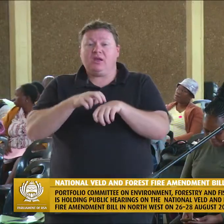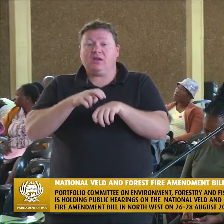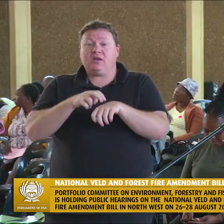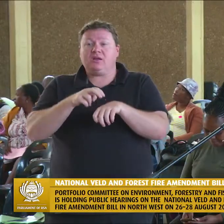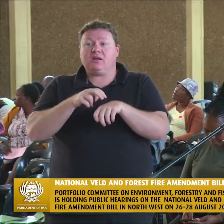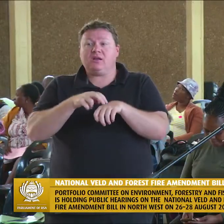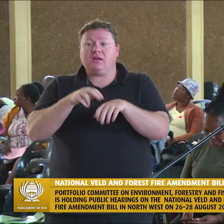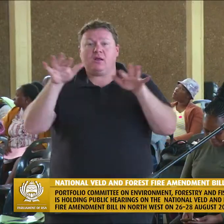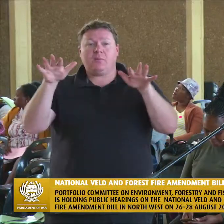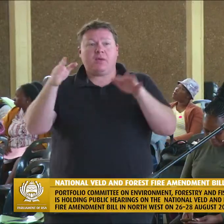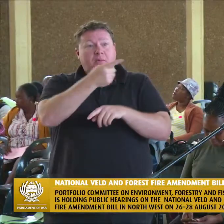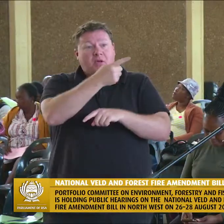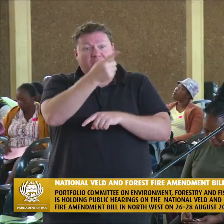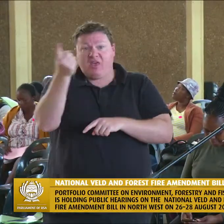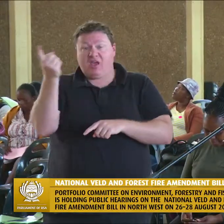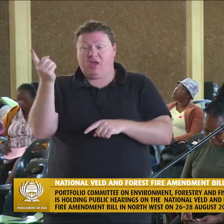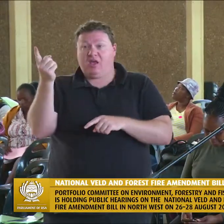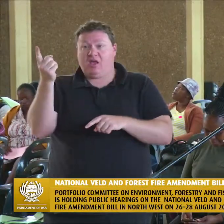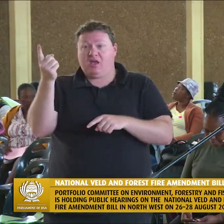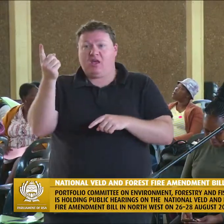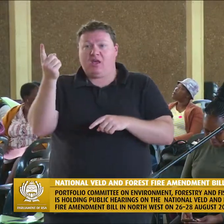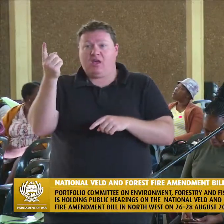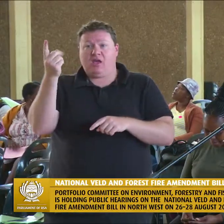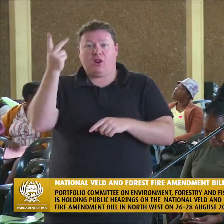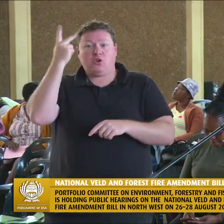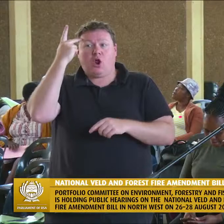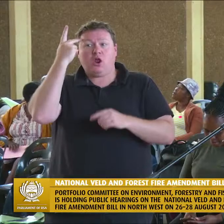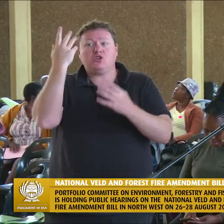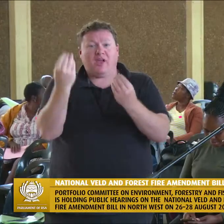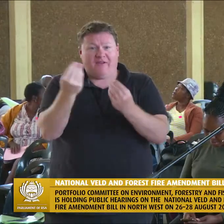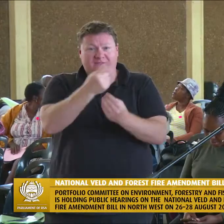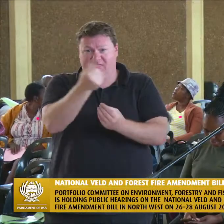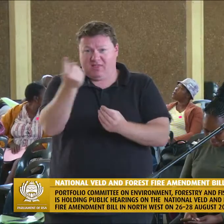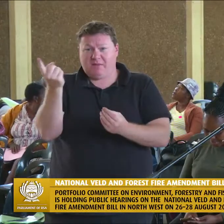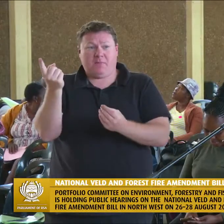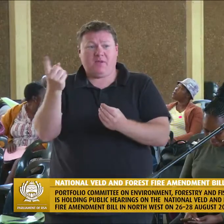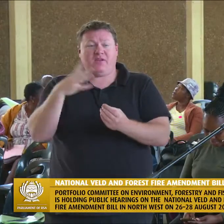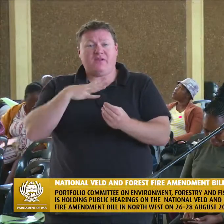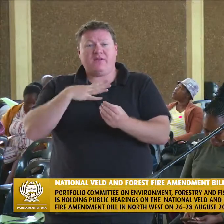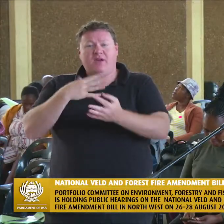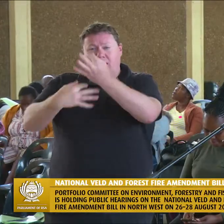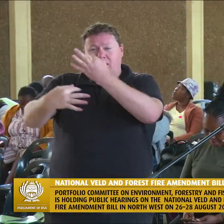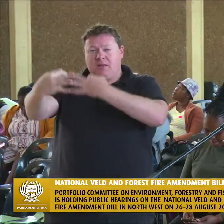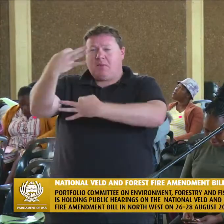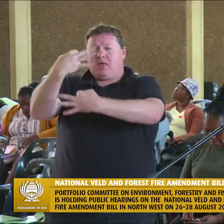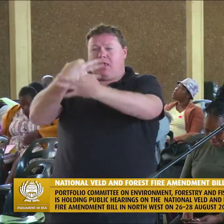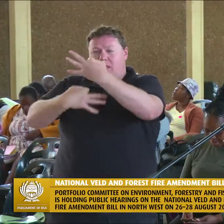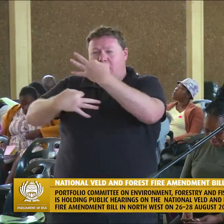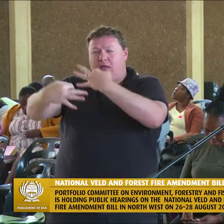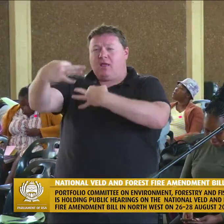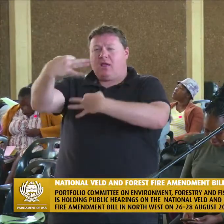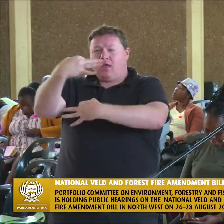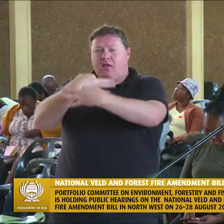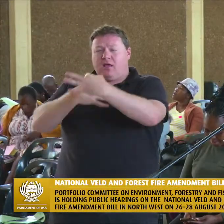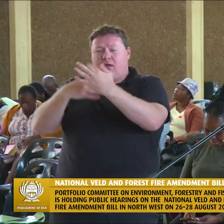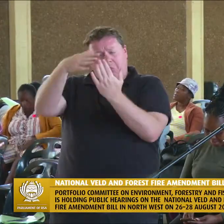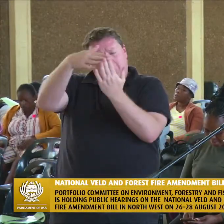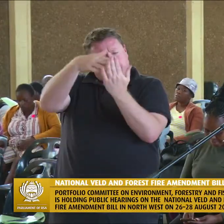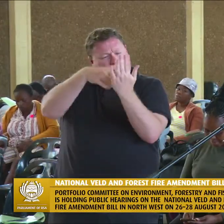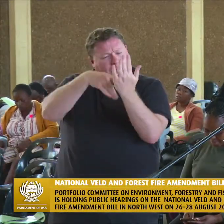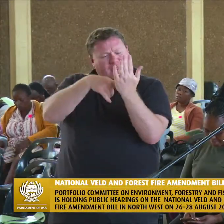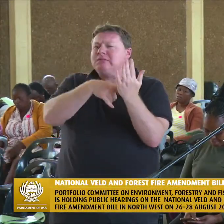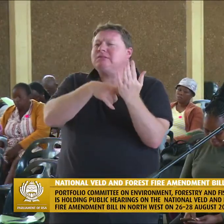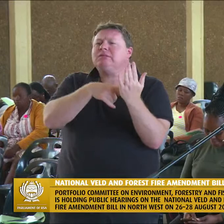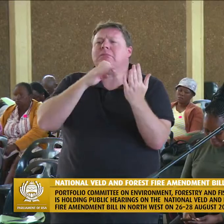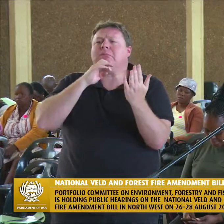uh who knows better about the law to read and explain to us such that they can